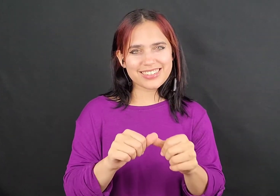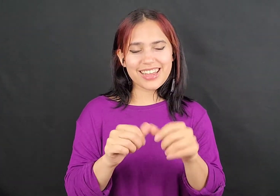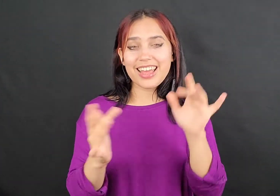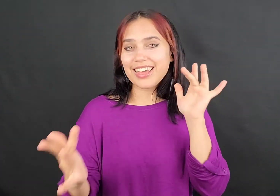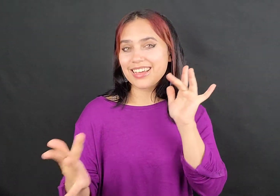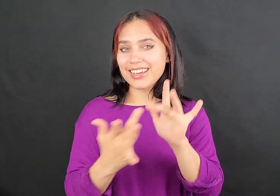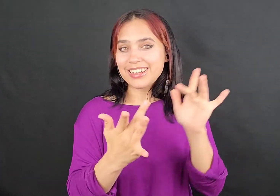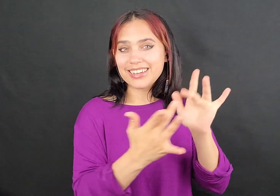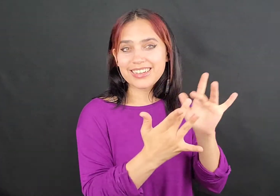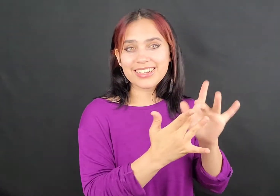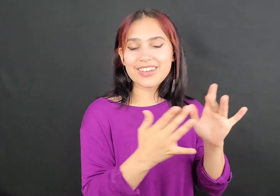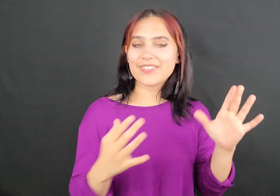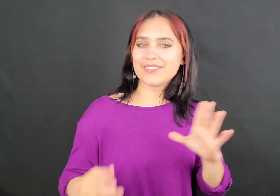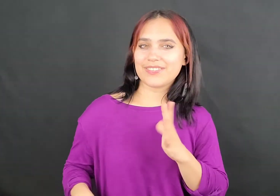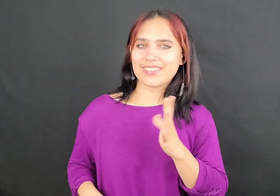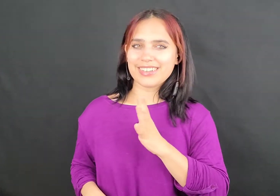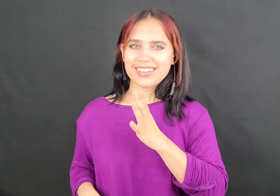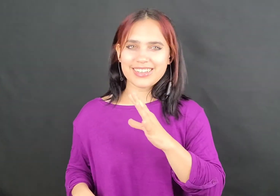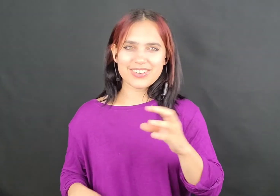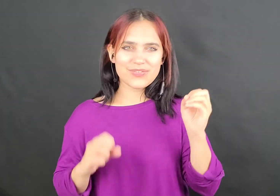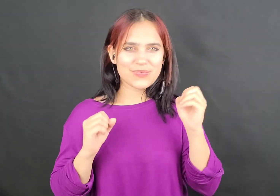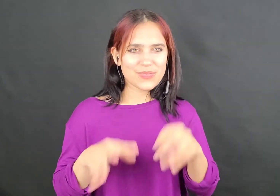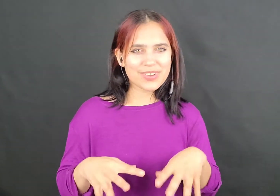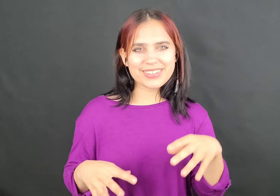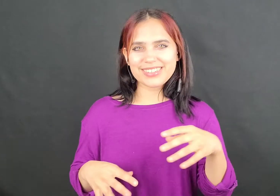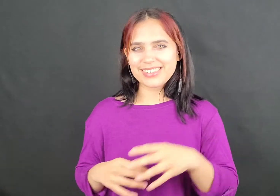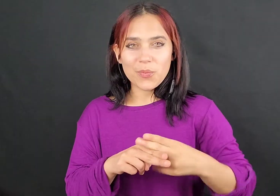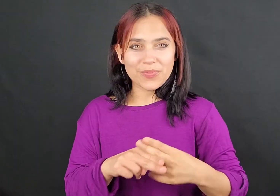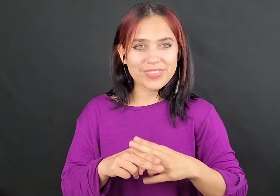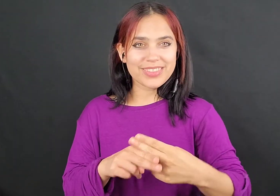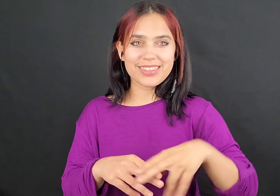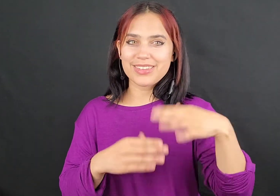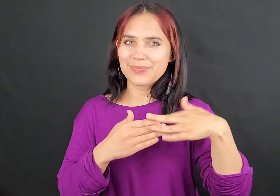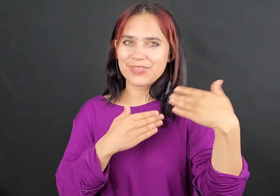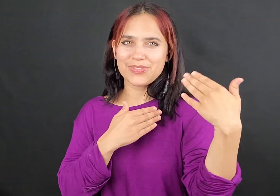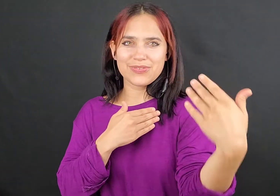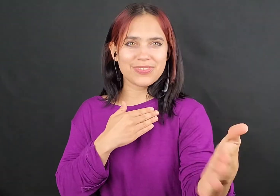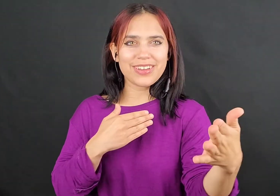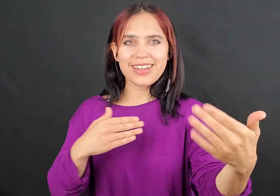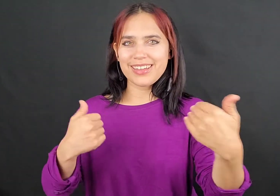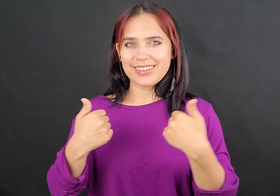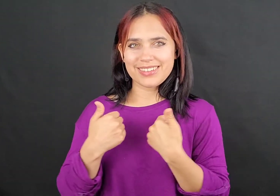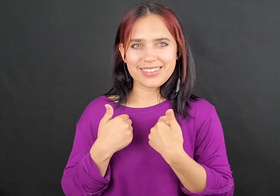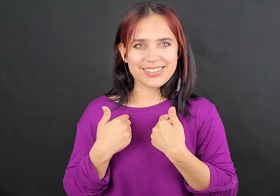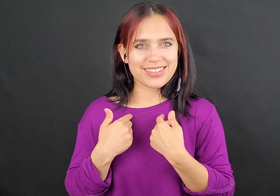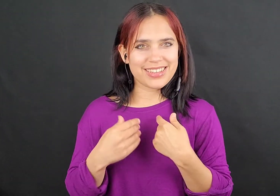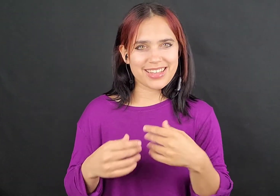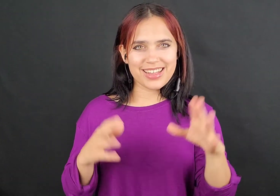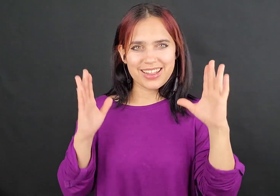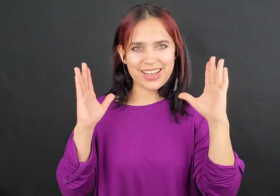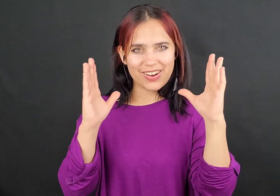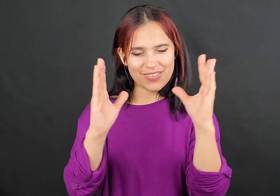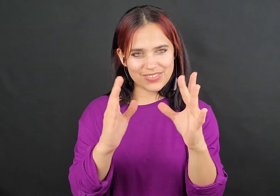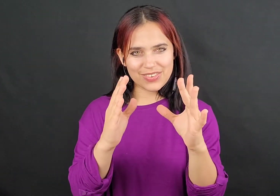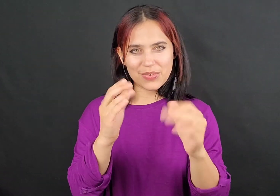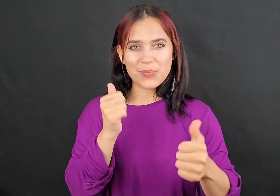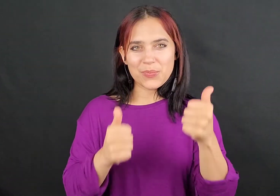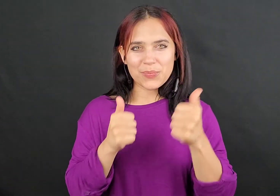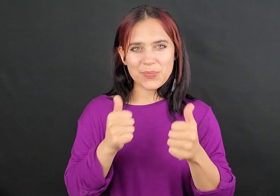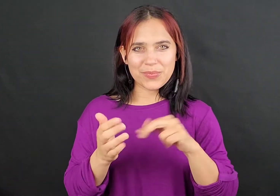between 12.2 meters and 45.7 meters into a smaller hall. Beyond this point is a series